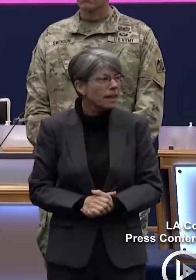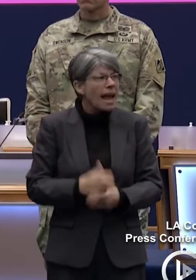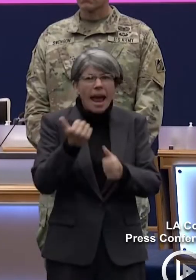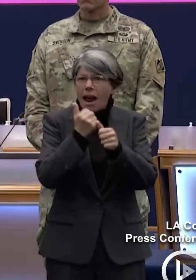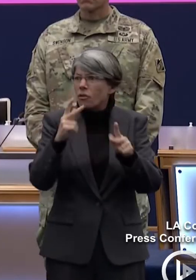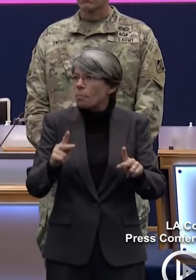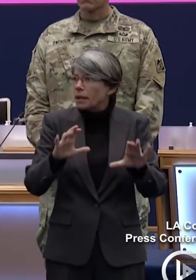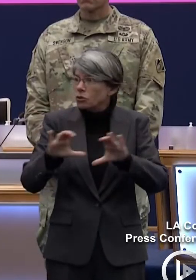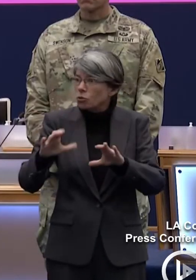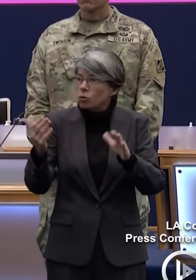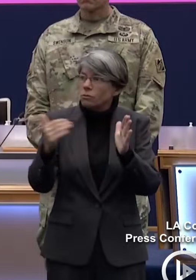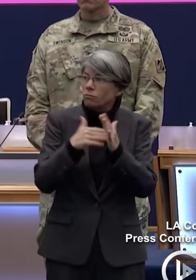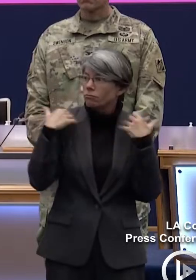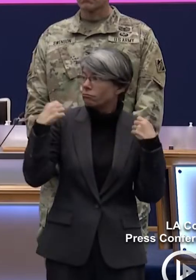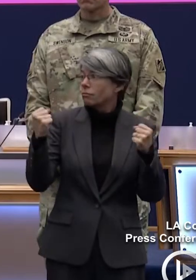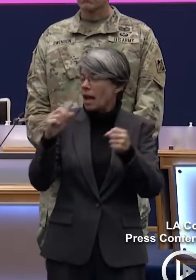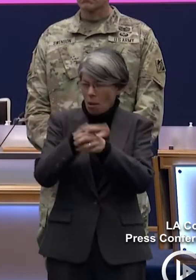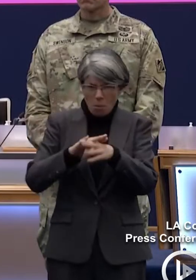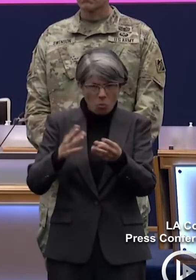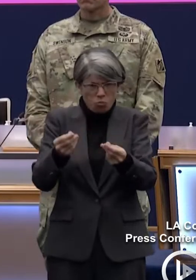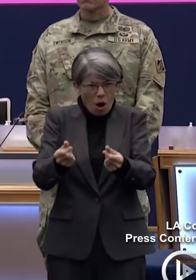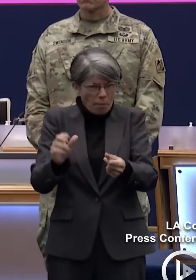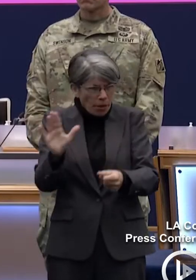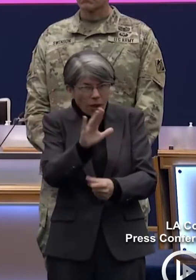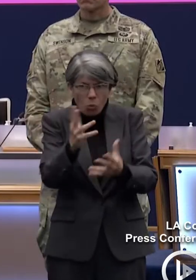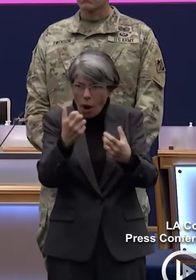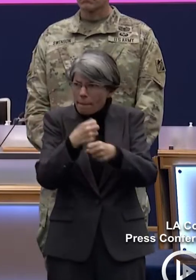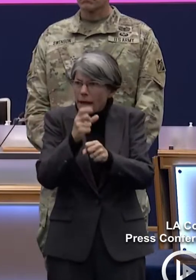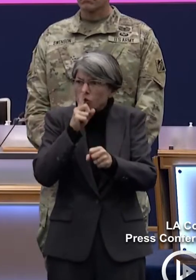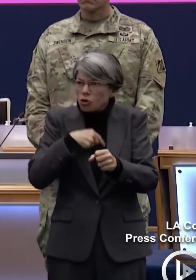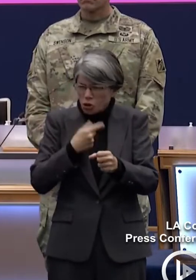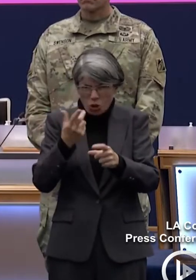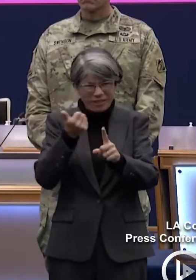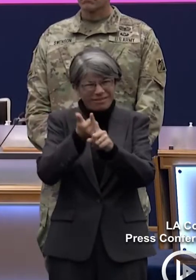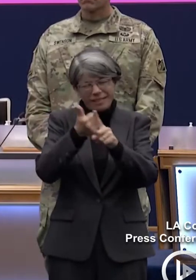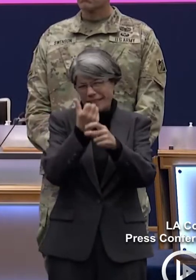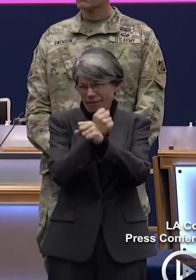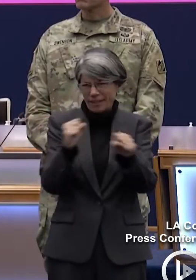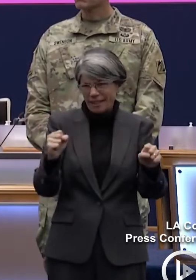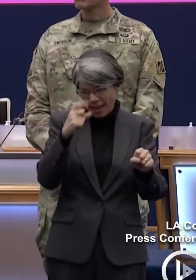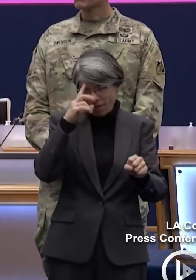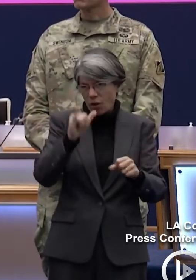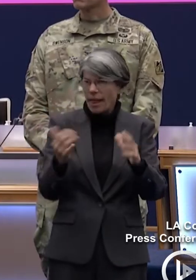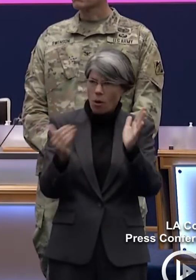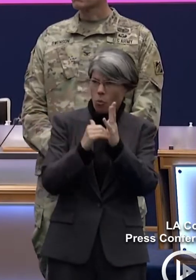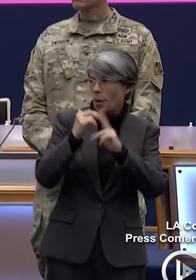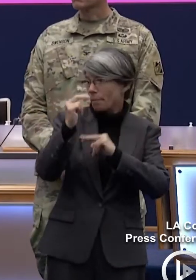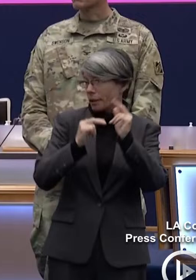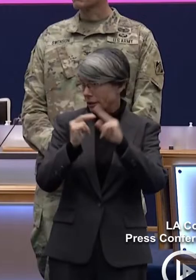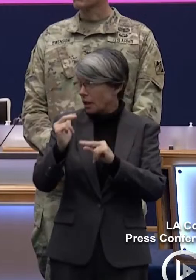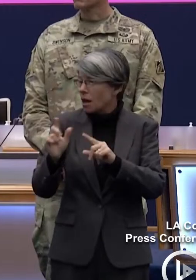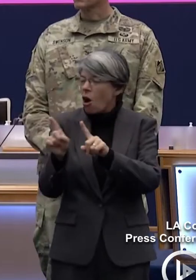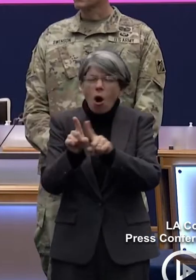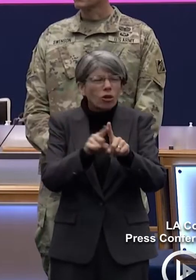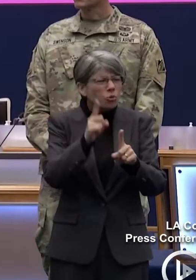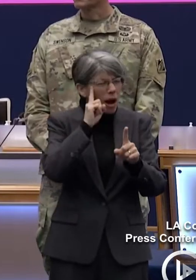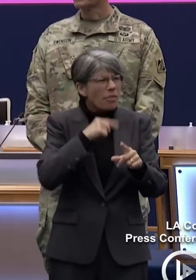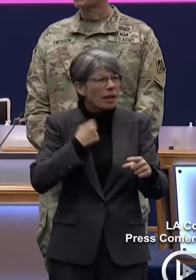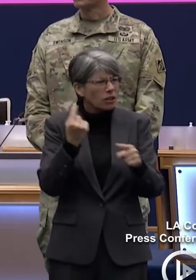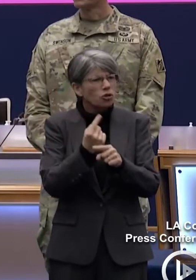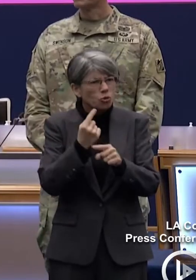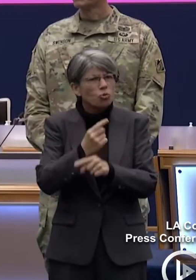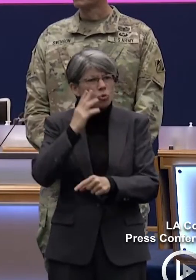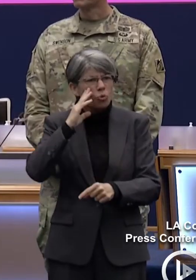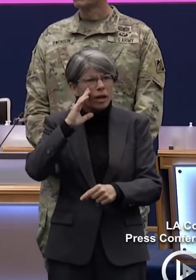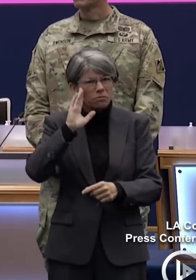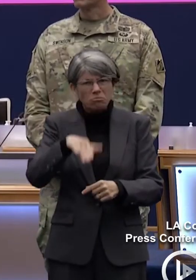doing rebuilding on their property wants to make sure that their conditions are optimal for that rebuild, but I think it's also correct to note